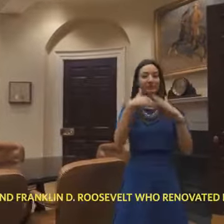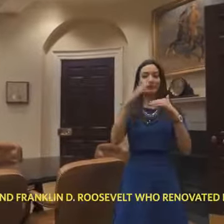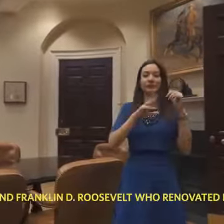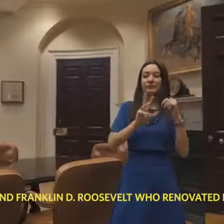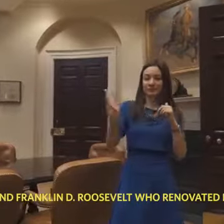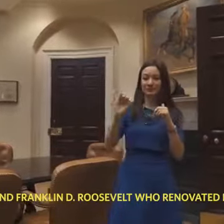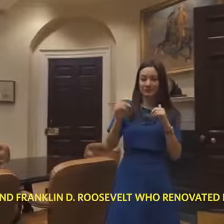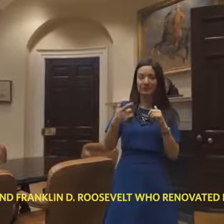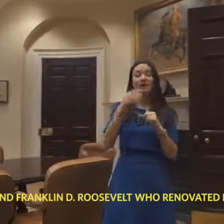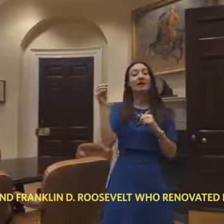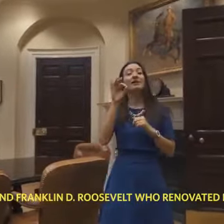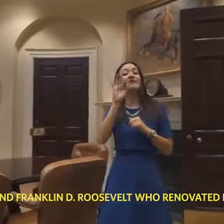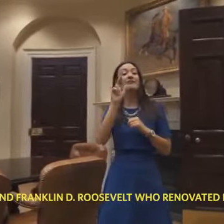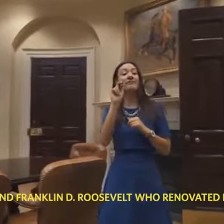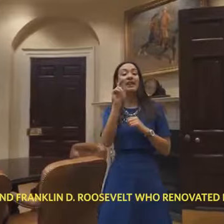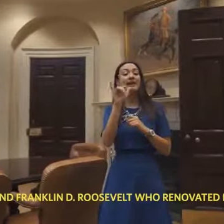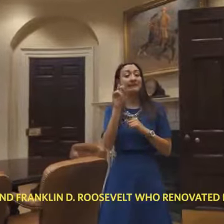and Franklin D. Roosevelt, who renovated it.